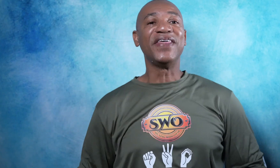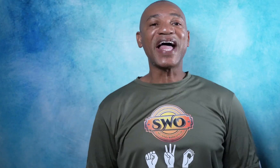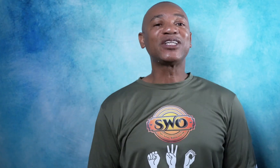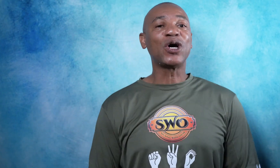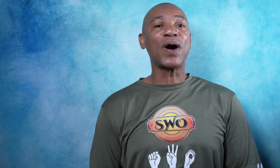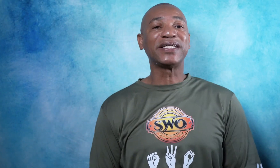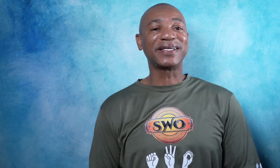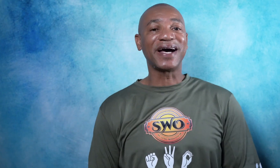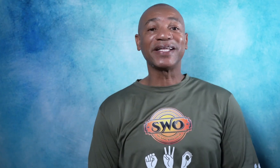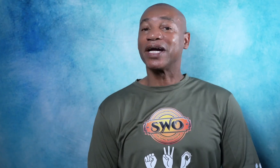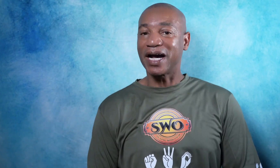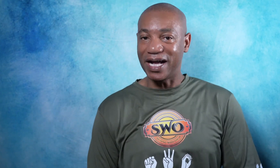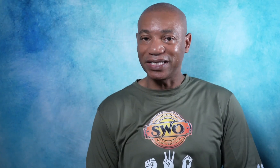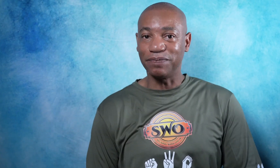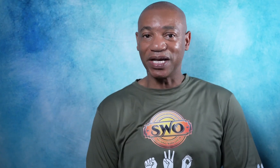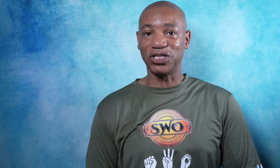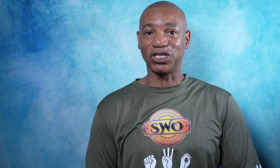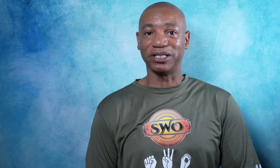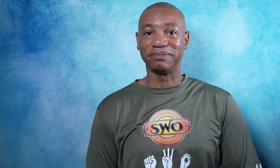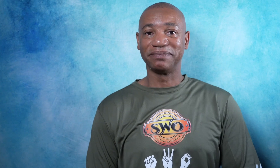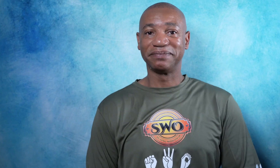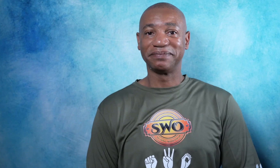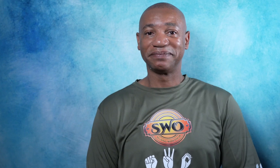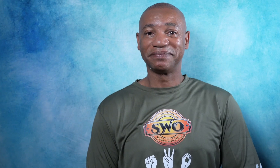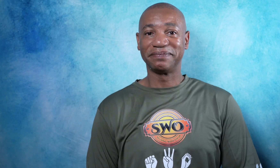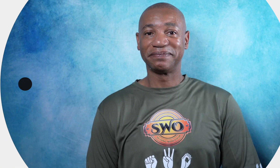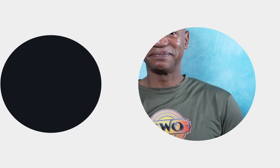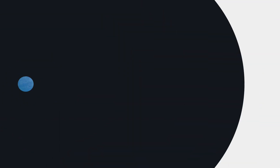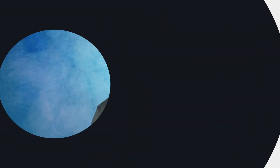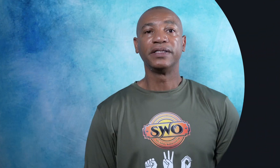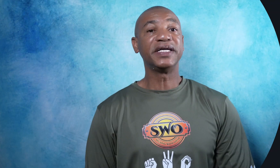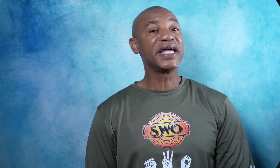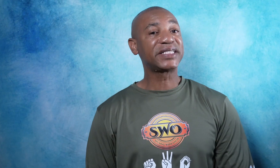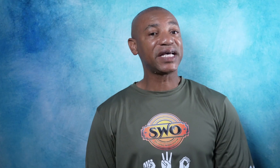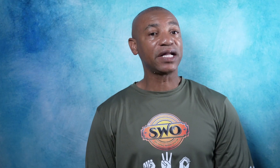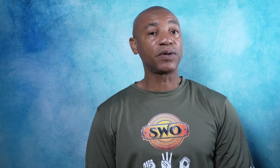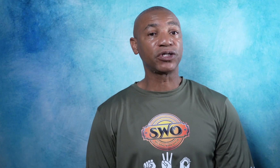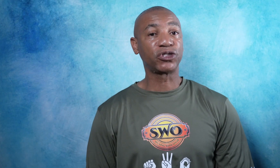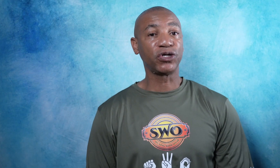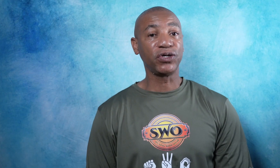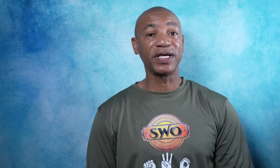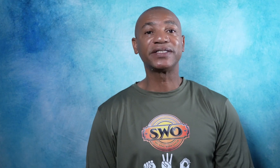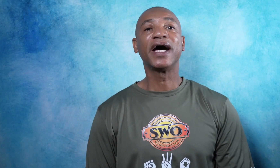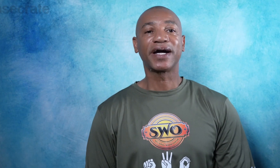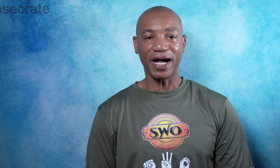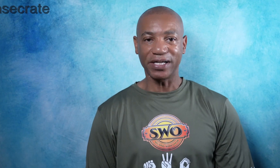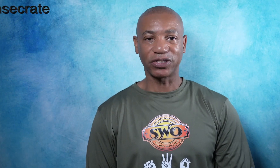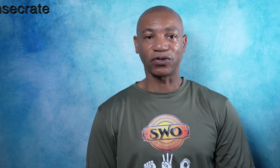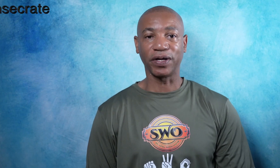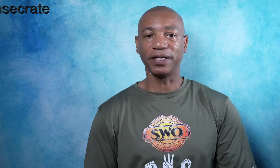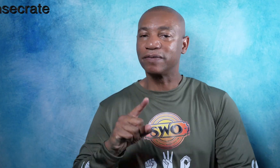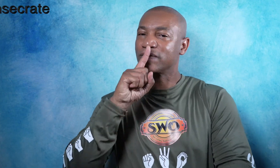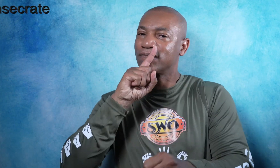That is how I sign condemnation. The next sign I'm going to show you is consecrate.